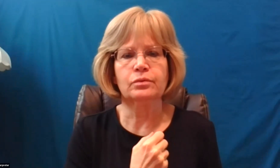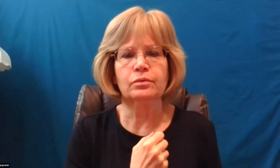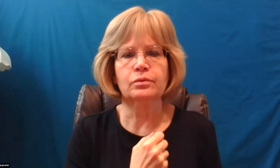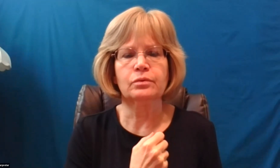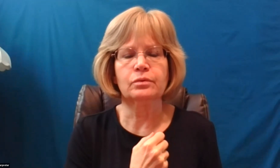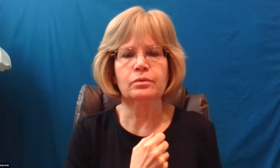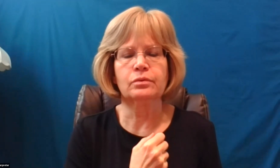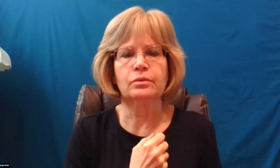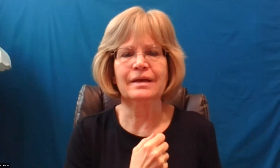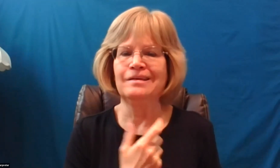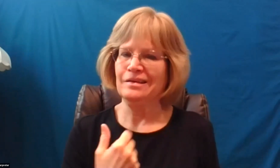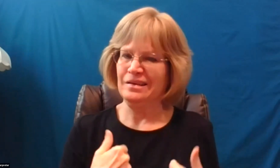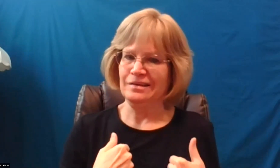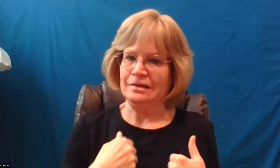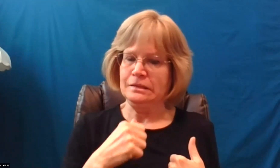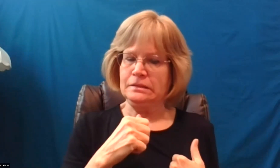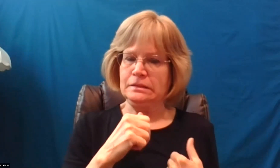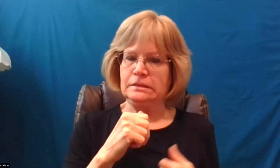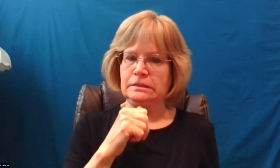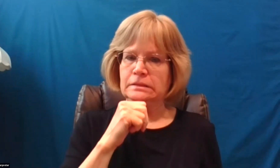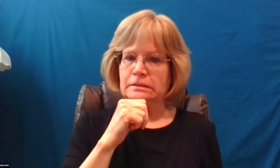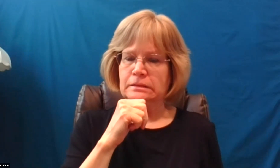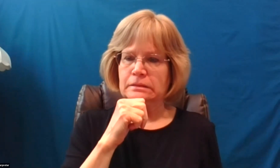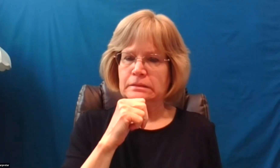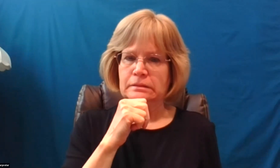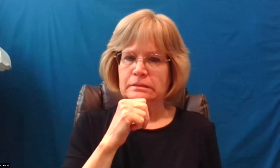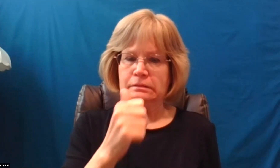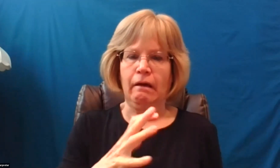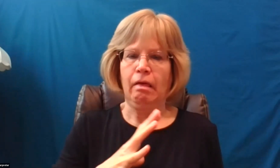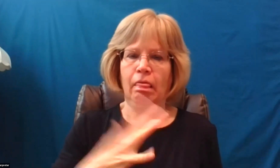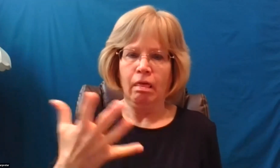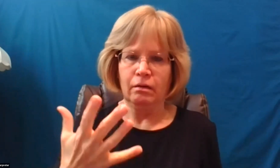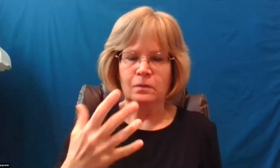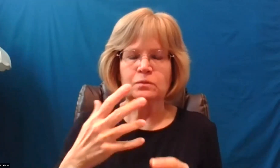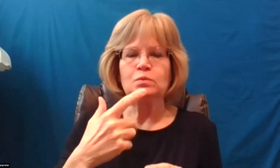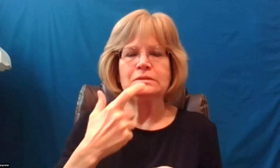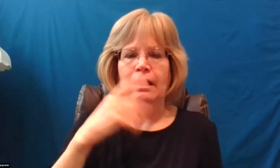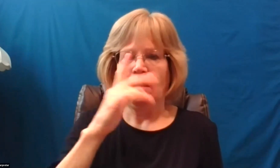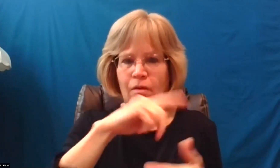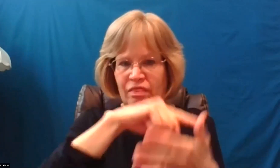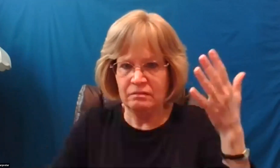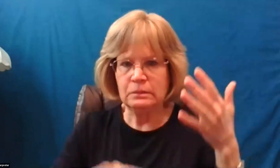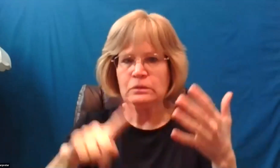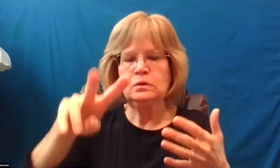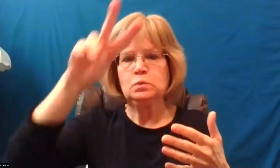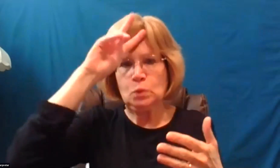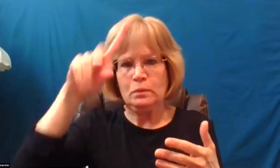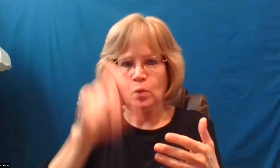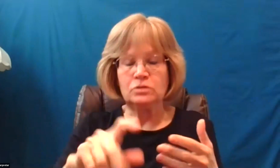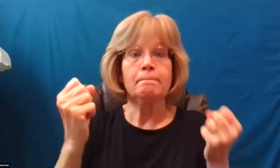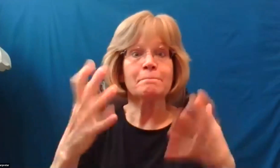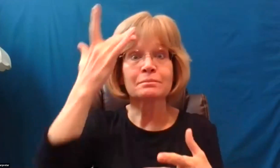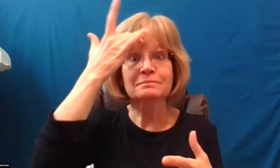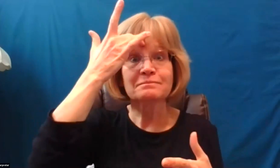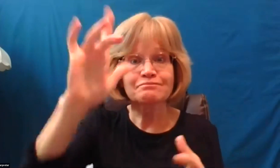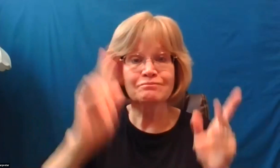Now, I wouldn't be so rude and impolitic as to call these stupid questions. A lot of intelligent people are asking